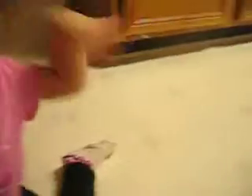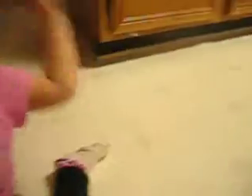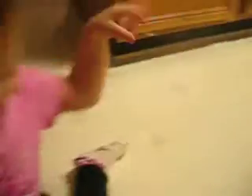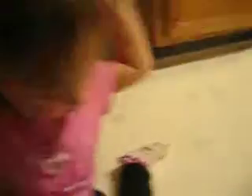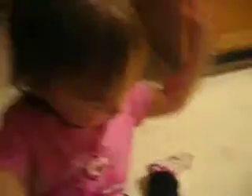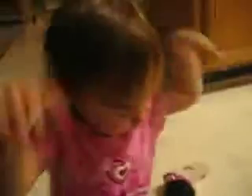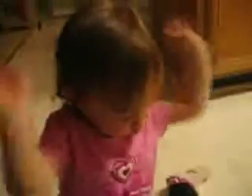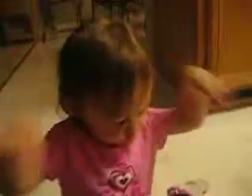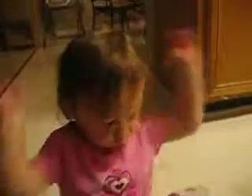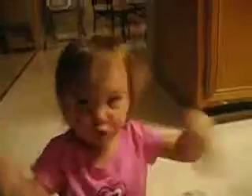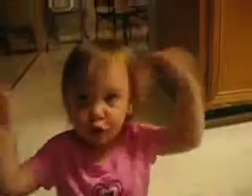Hat.